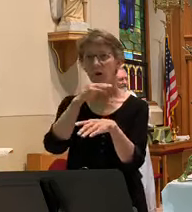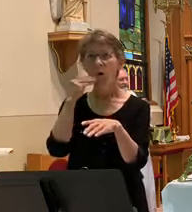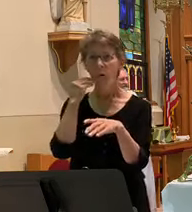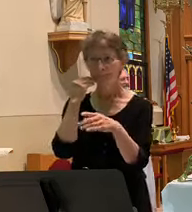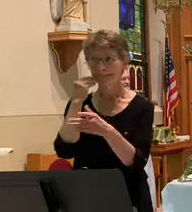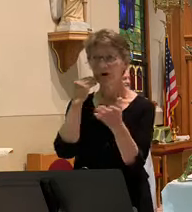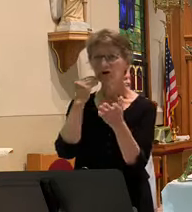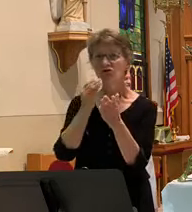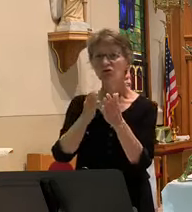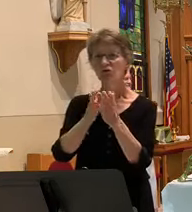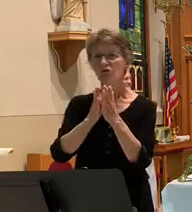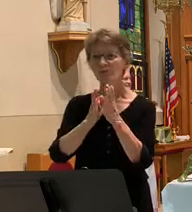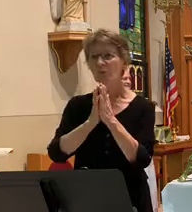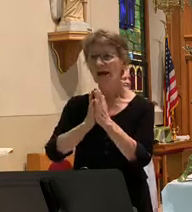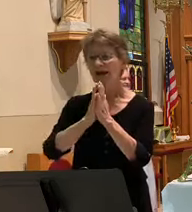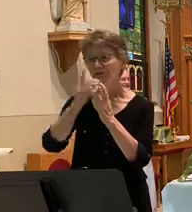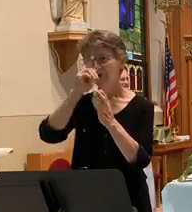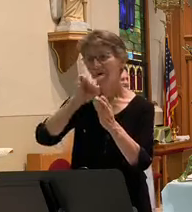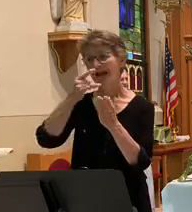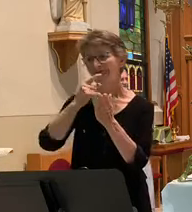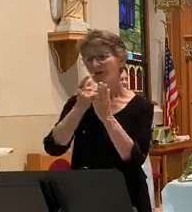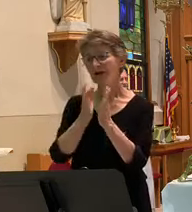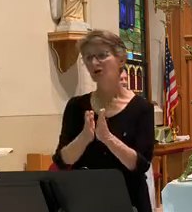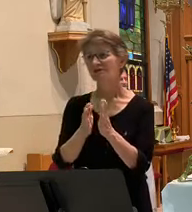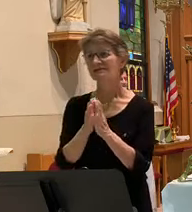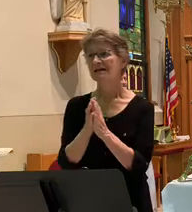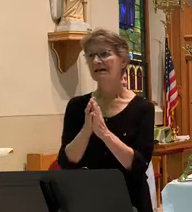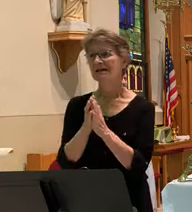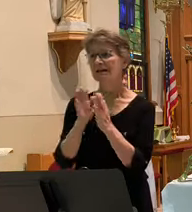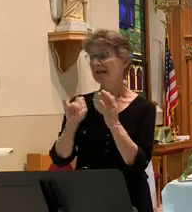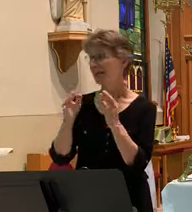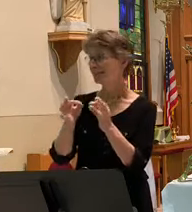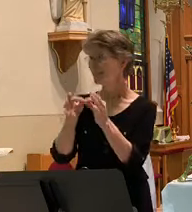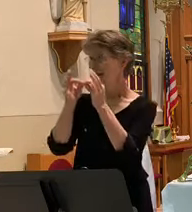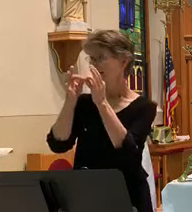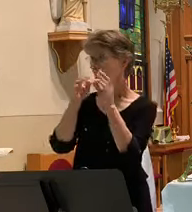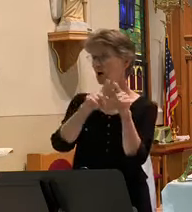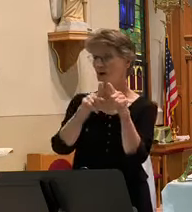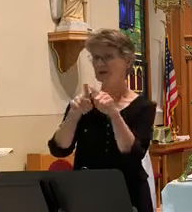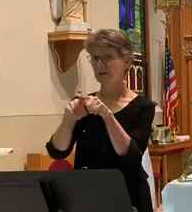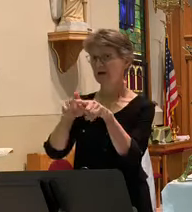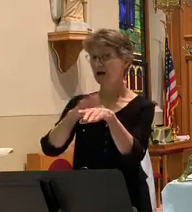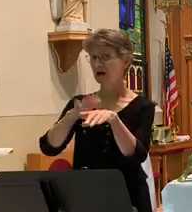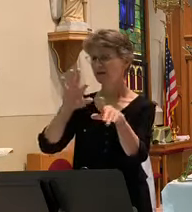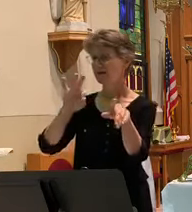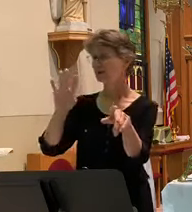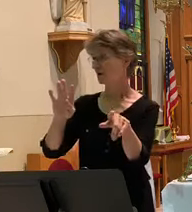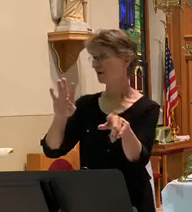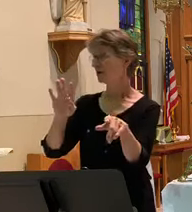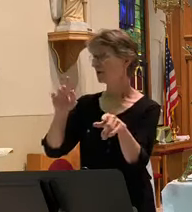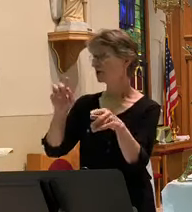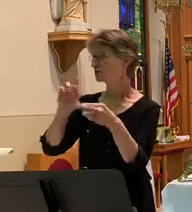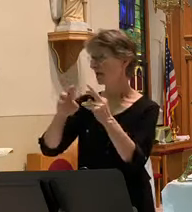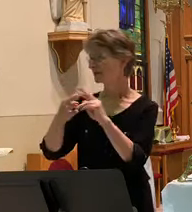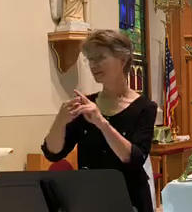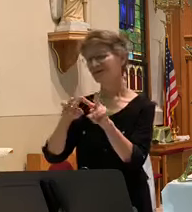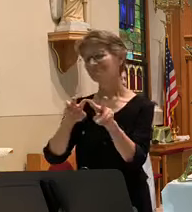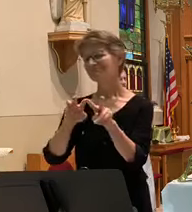grade graduates as they celebrate this day. And that Mass will also be streamed live on Facebook.